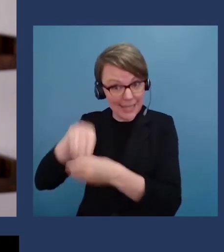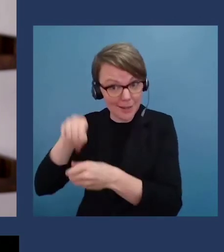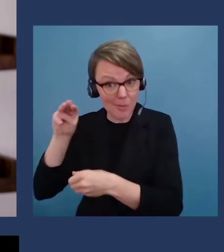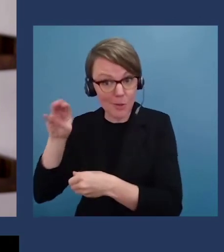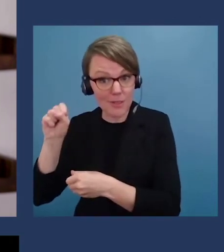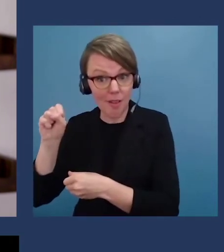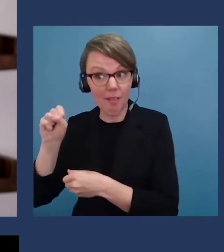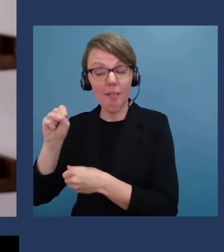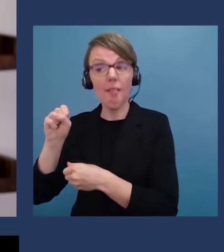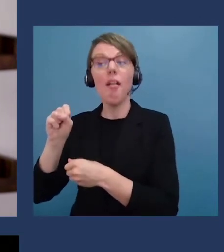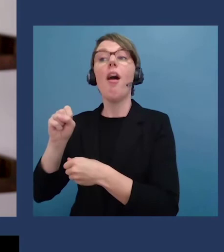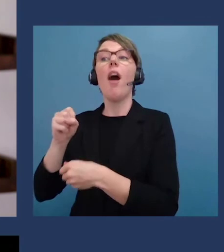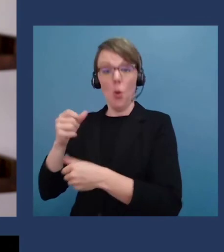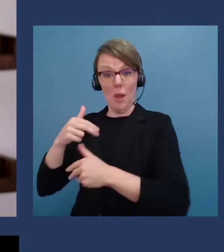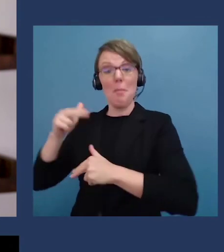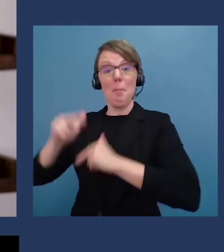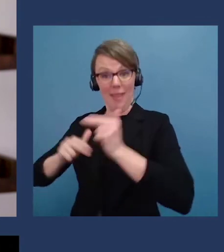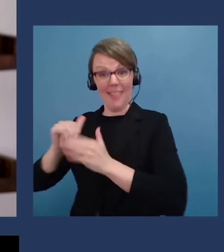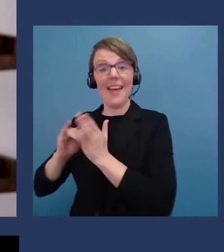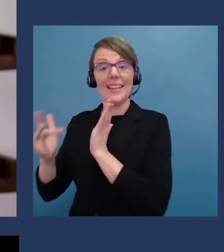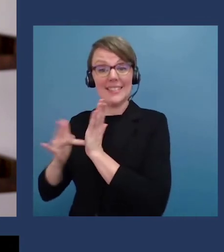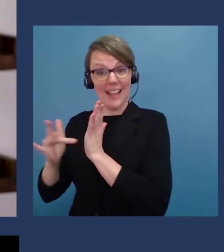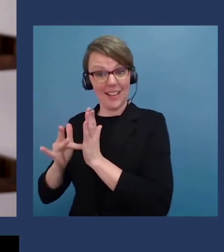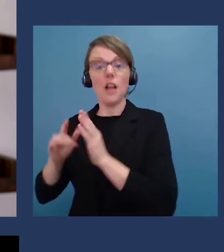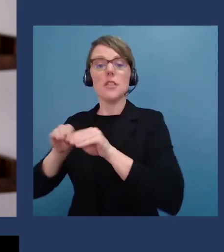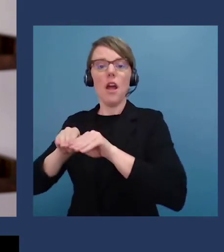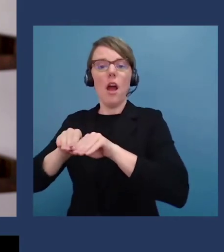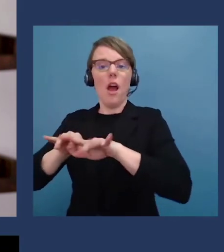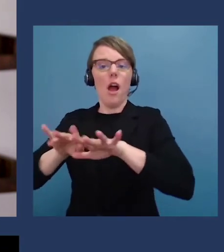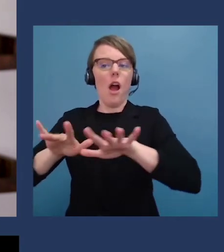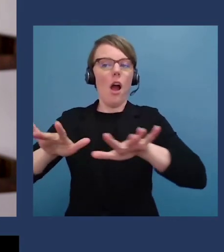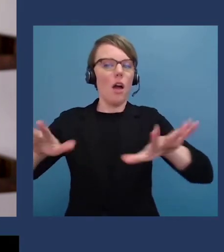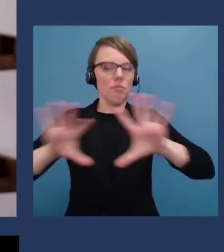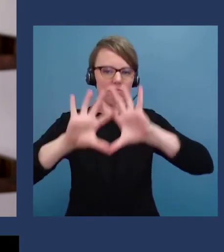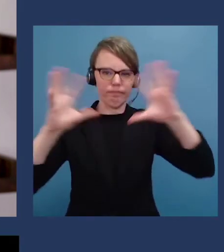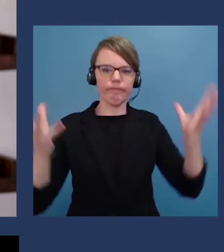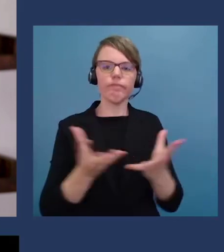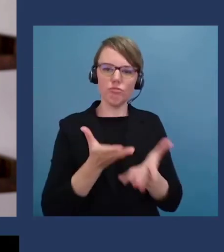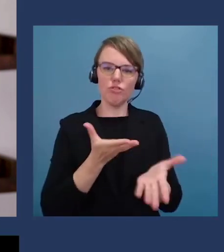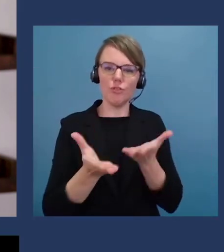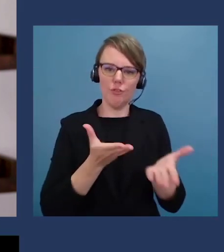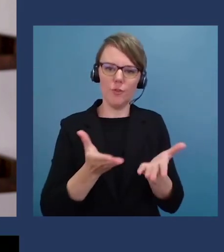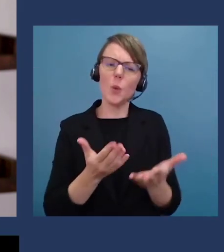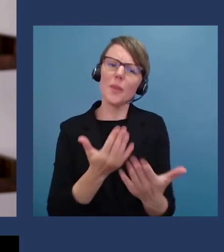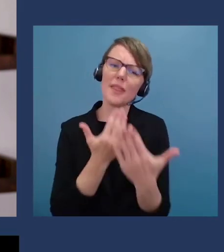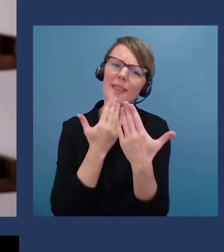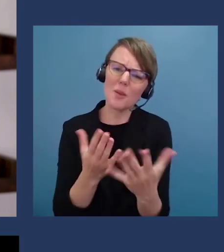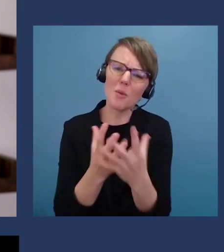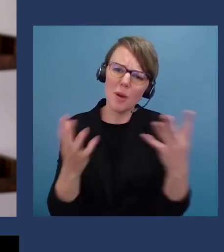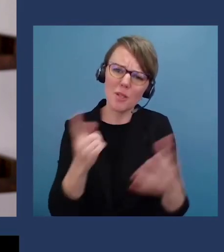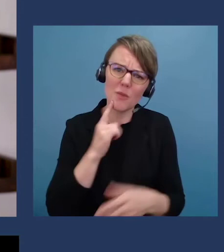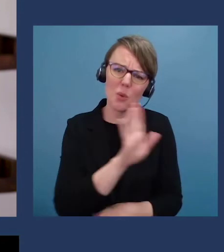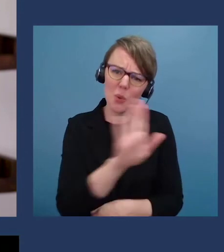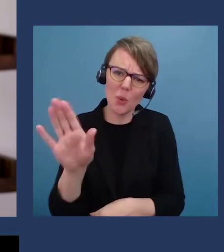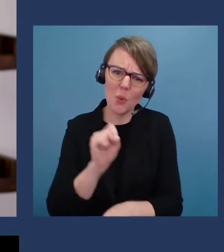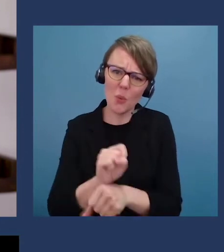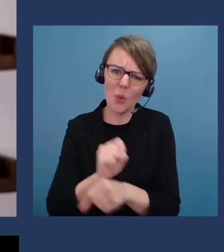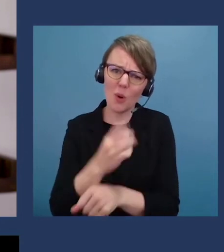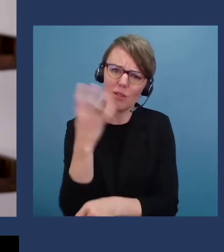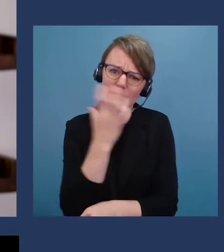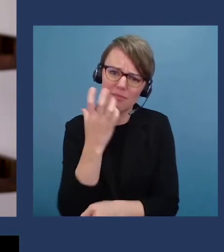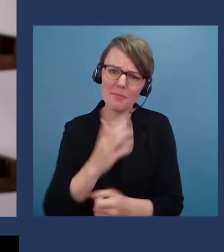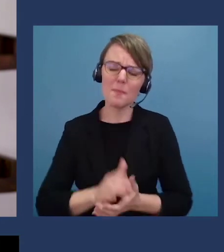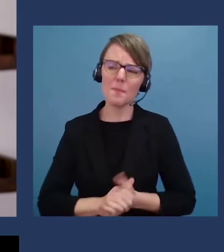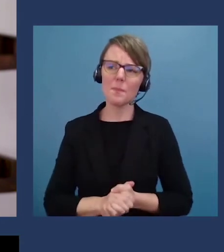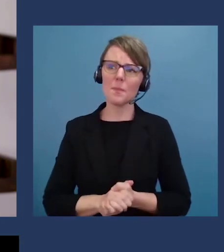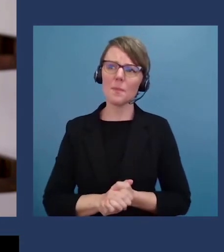economy while keeping them and their communities safe, I think is the most important thing we can do to really help have an